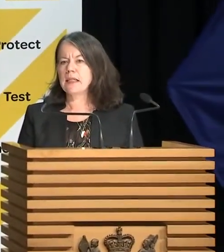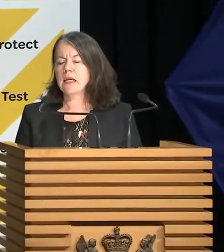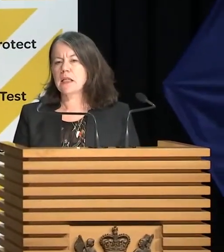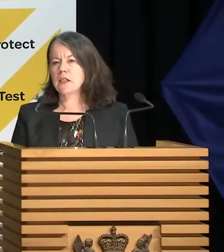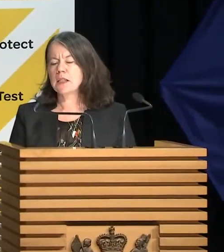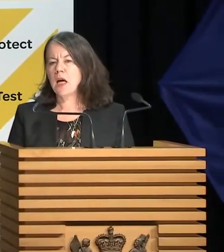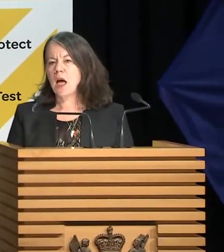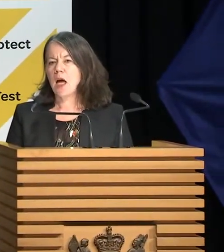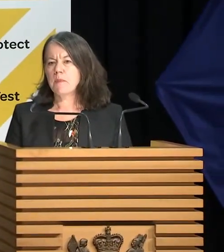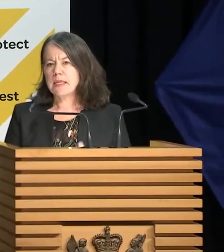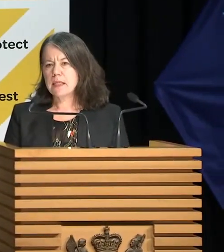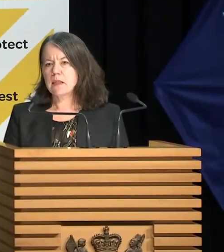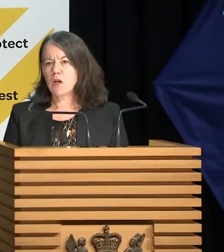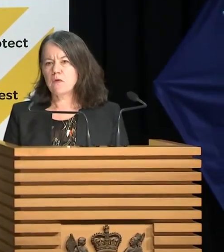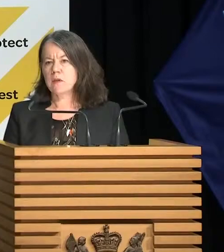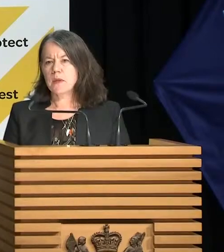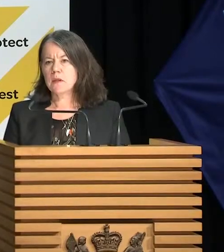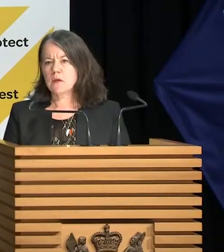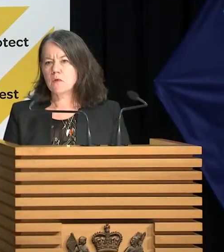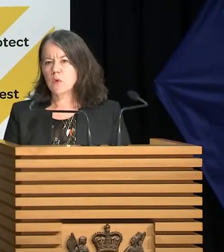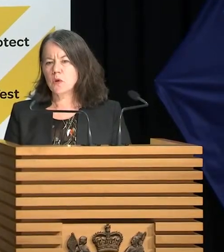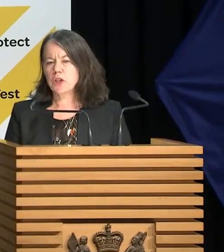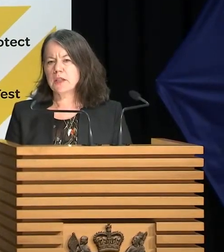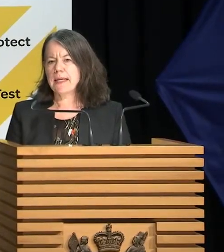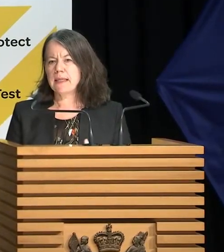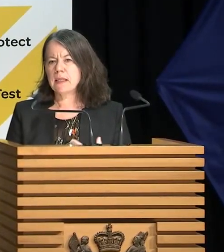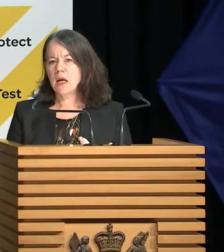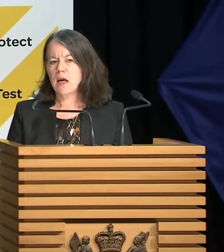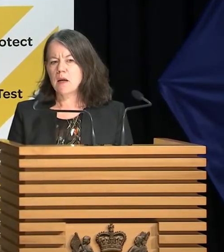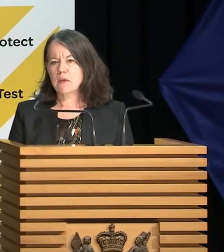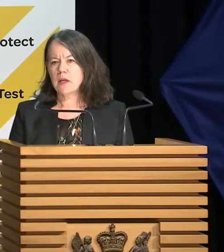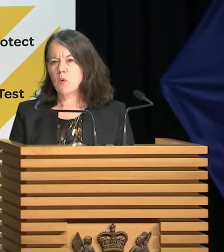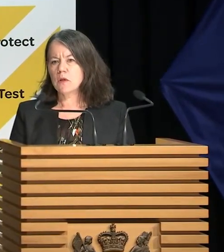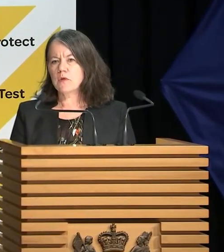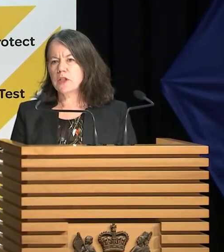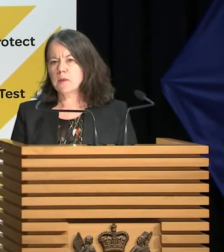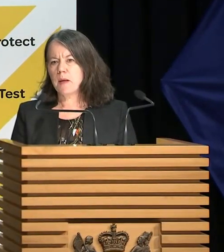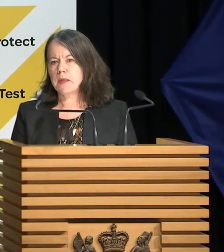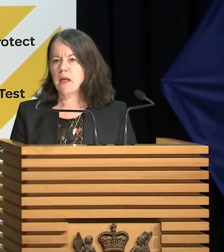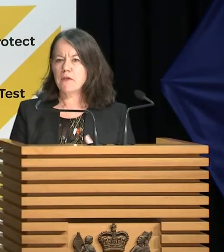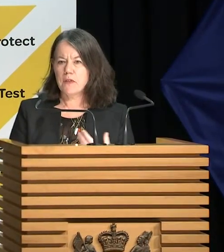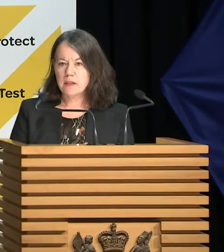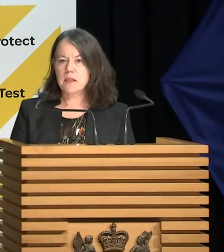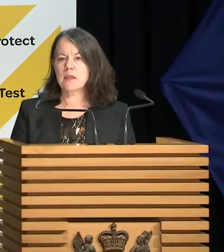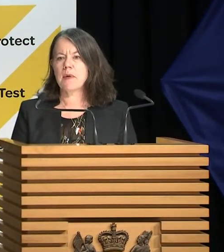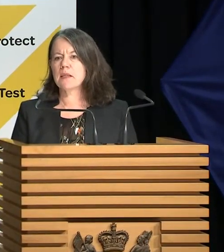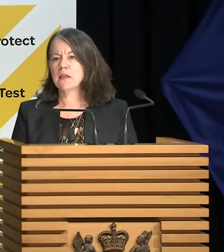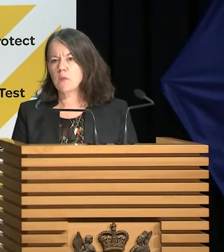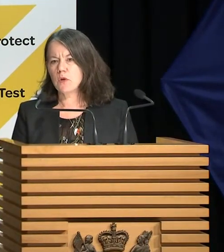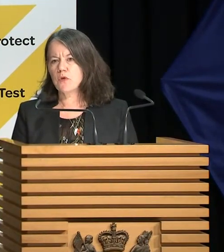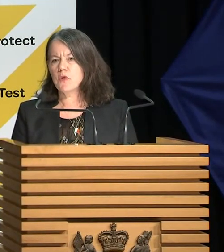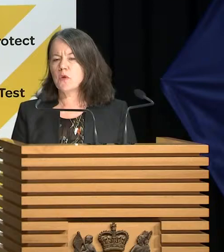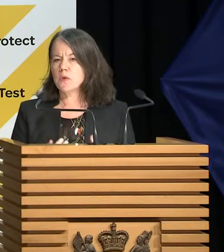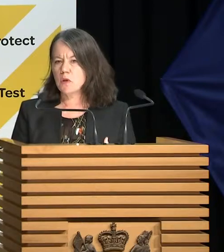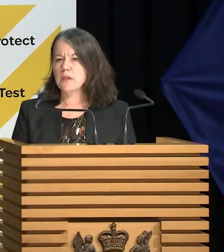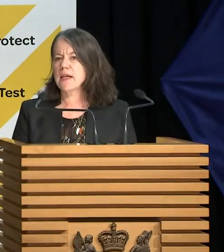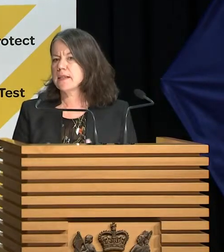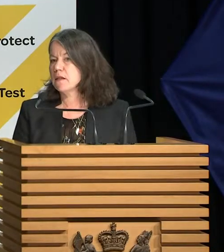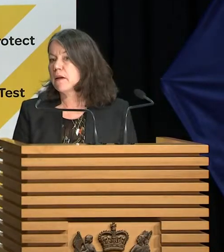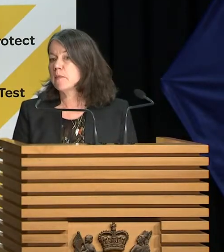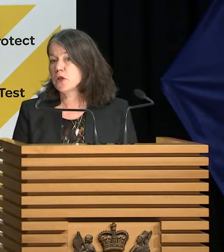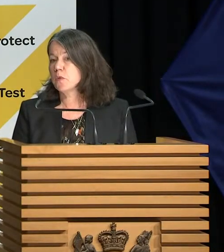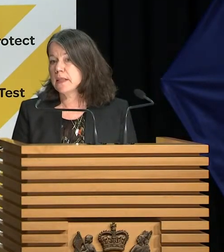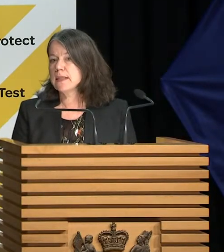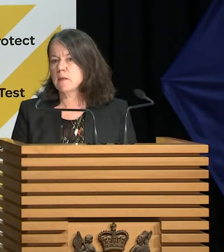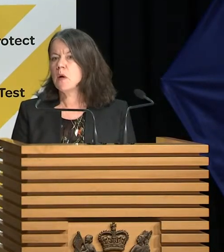that kick in, and it is out of an abundance of caution. And the Auckland Regional Public Health then systematically work through those